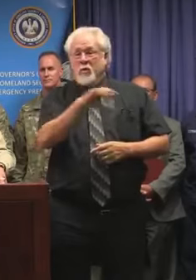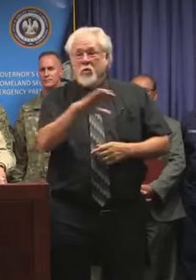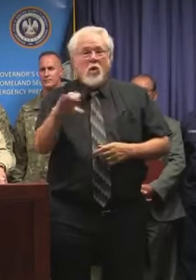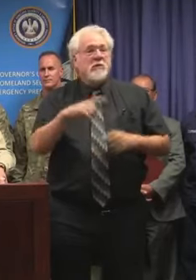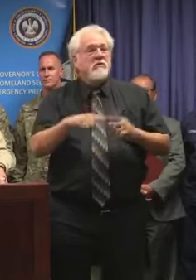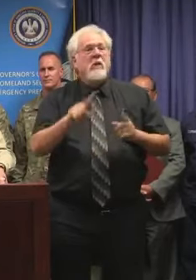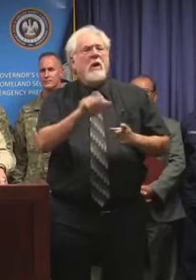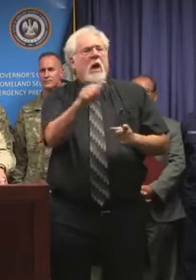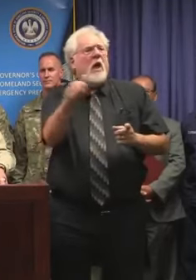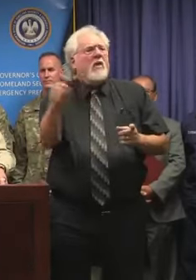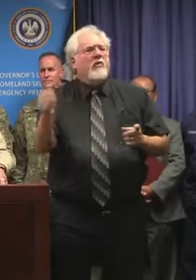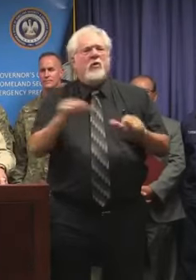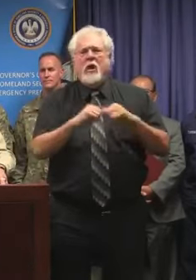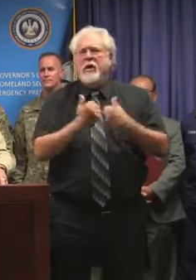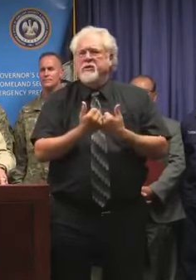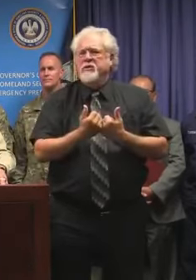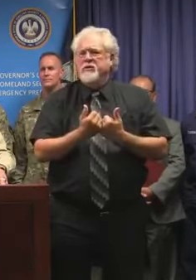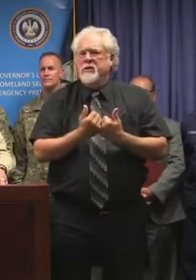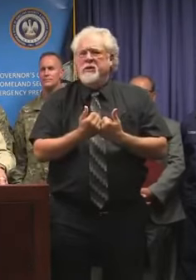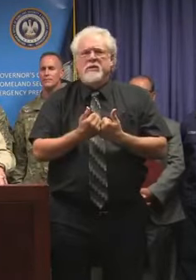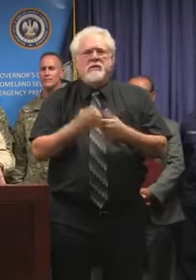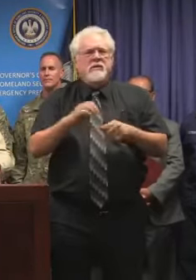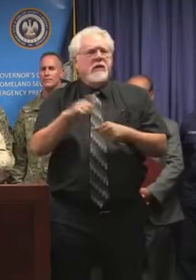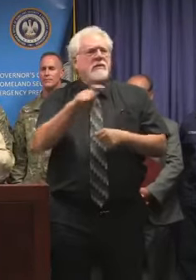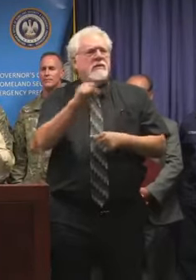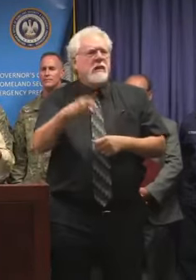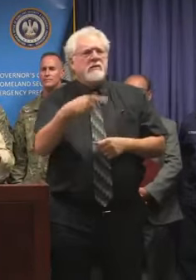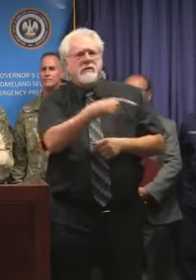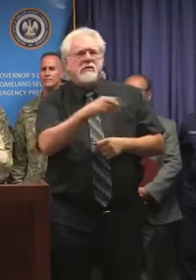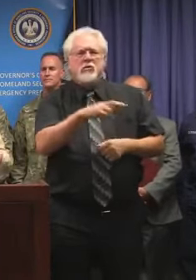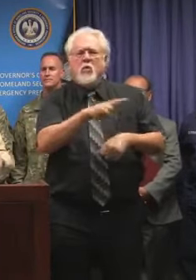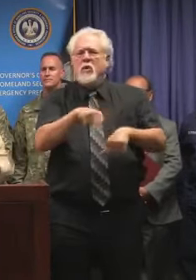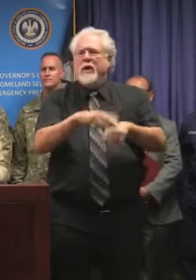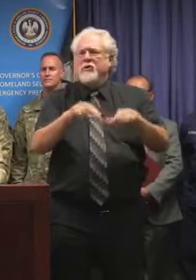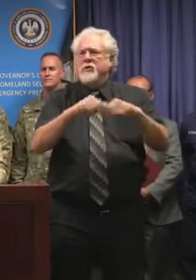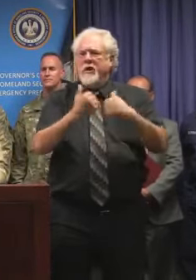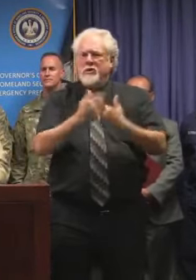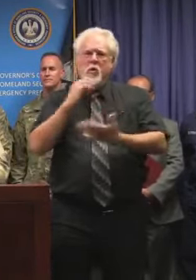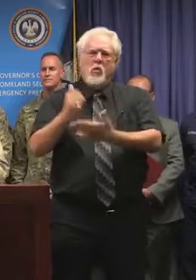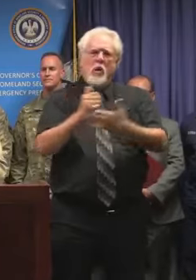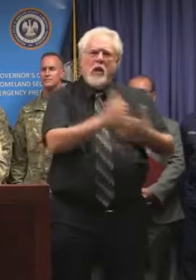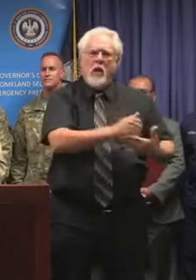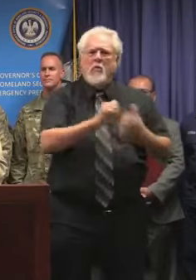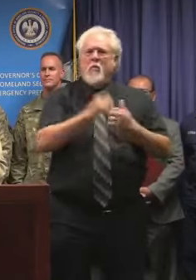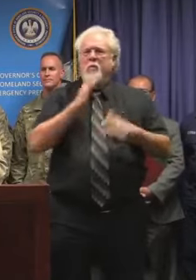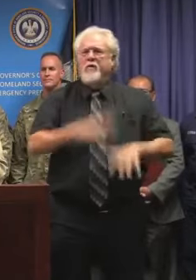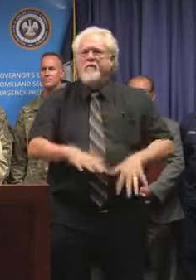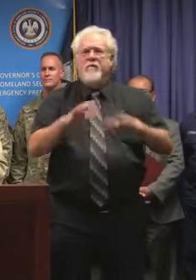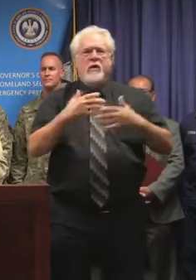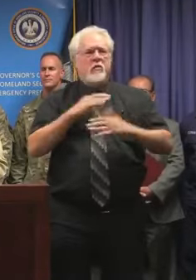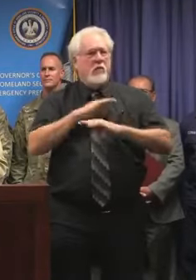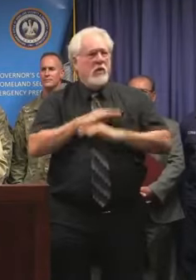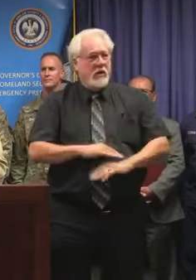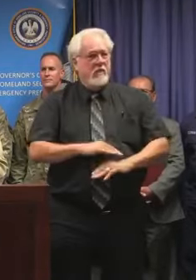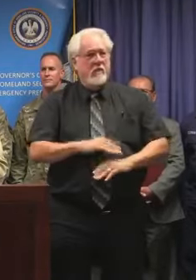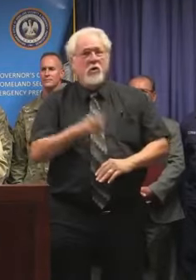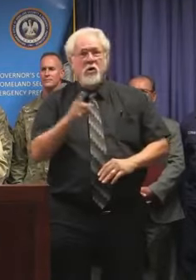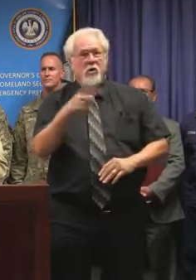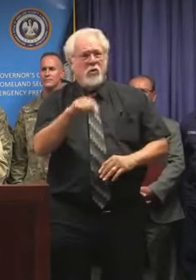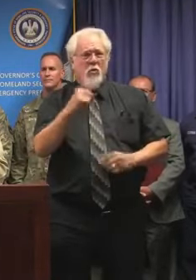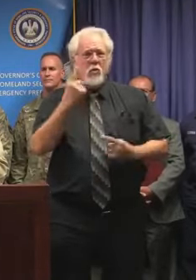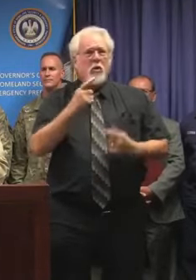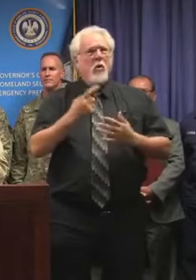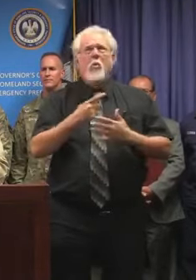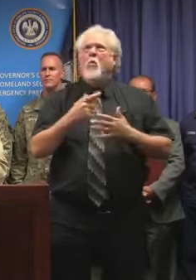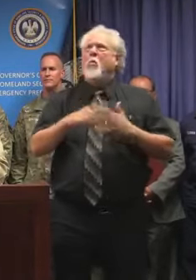be other agencies in the state of Texas, or national agencies, that will be helping out with flood relief. So if you're out there wondering what you